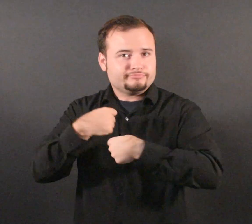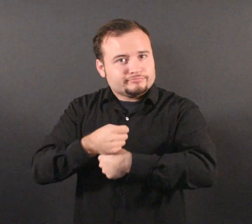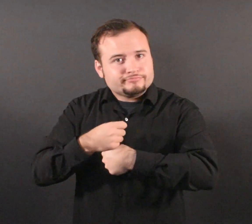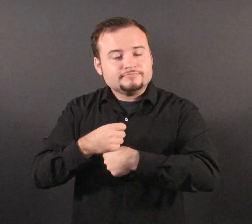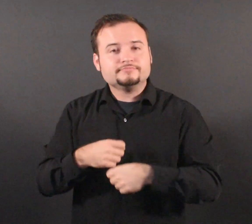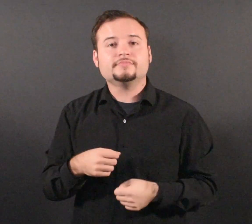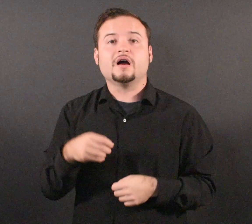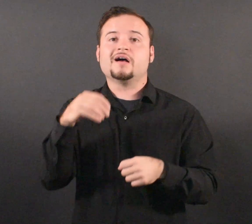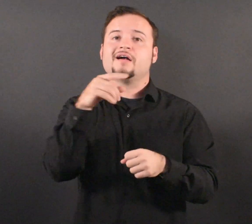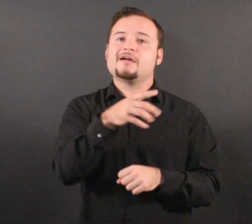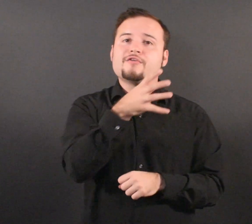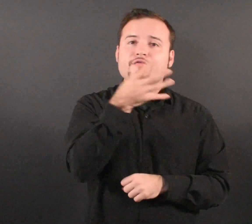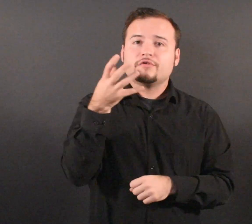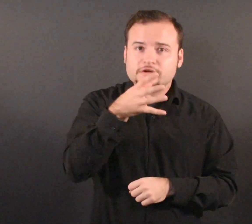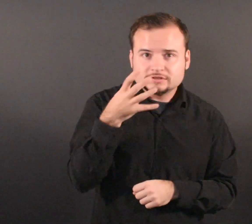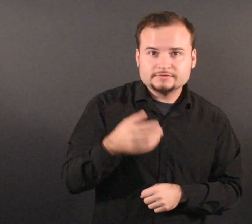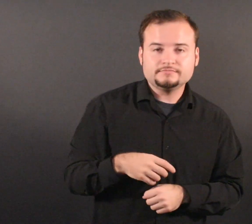agriculture, automotive,